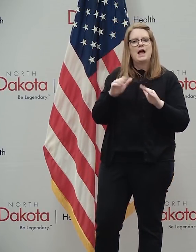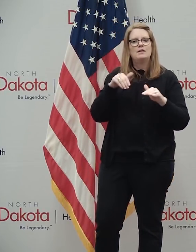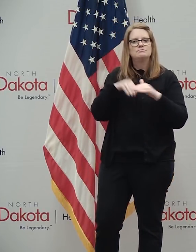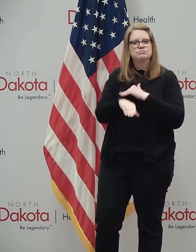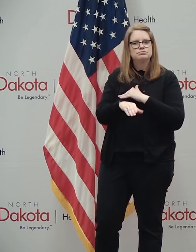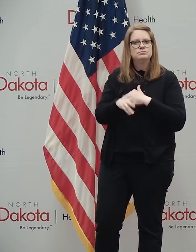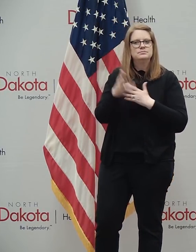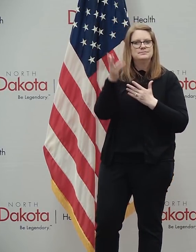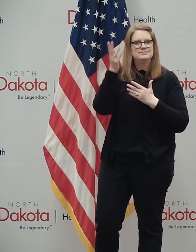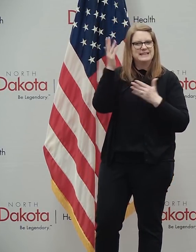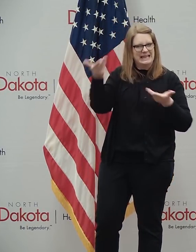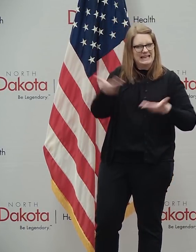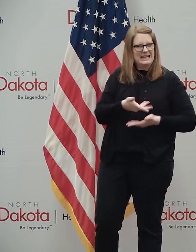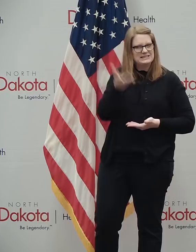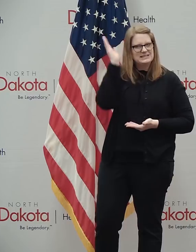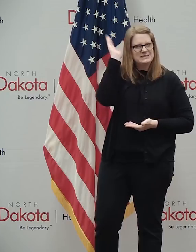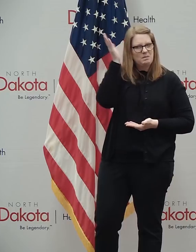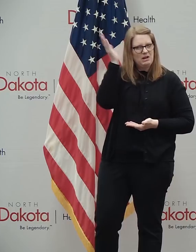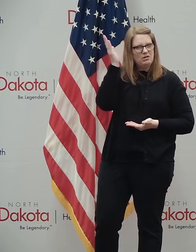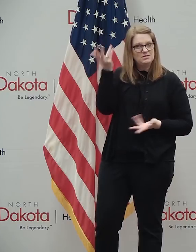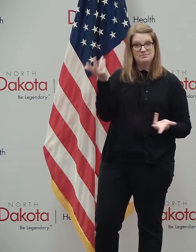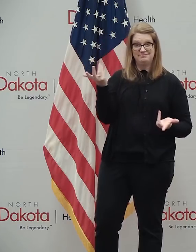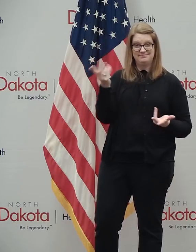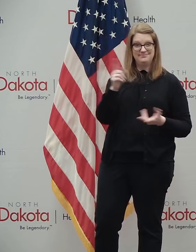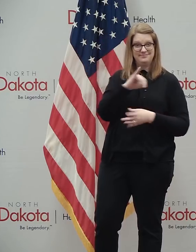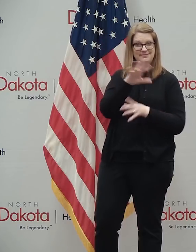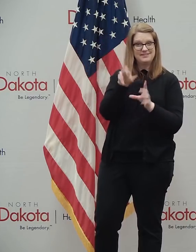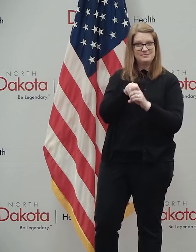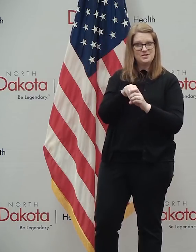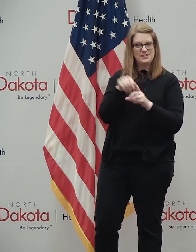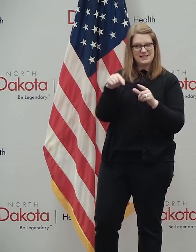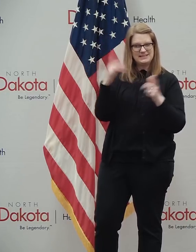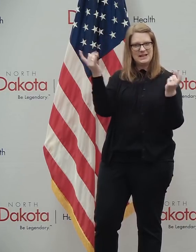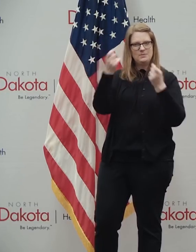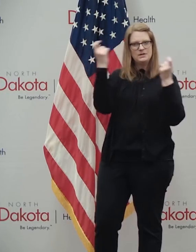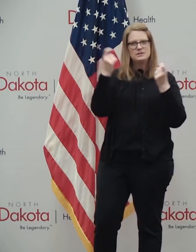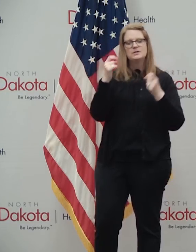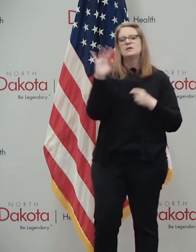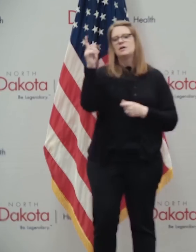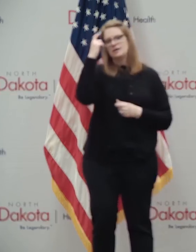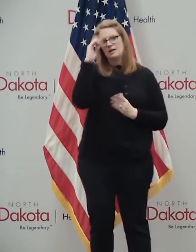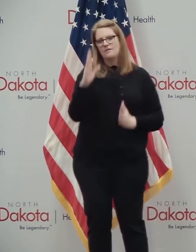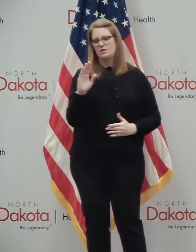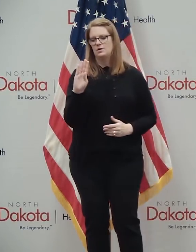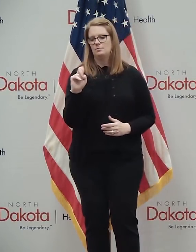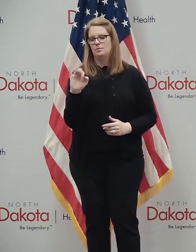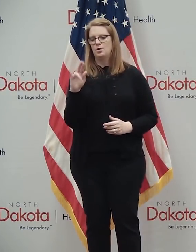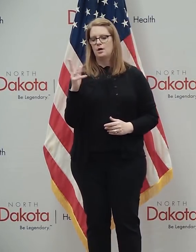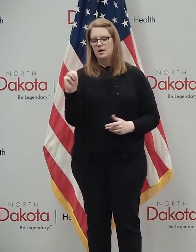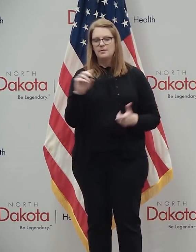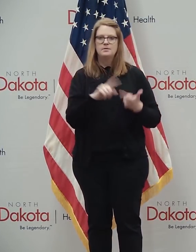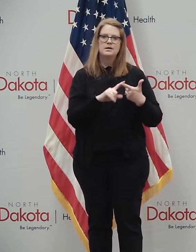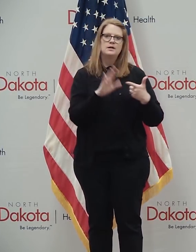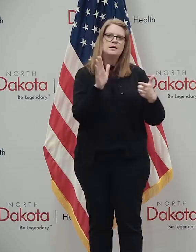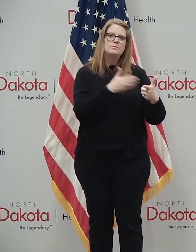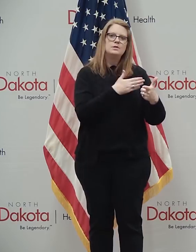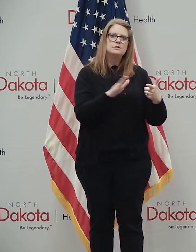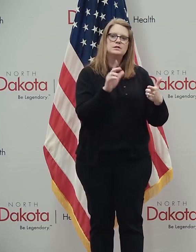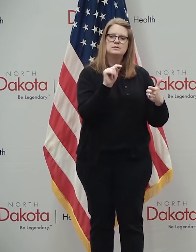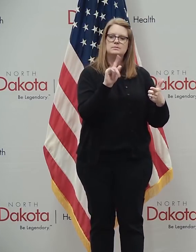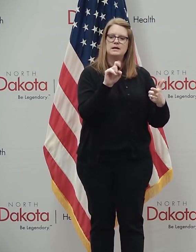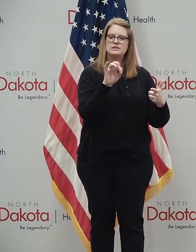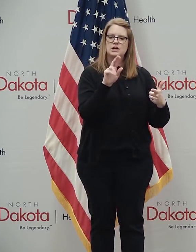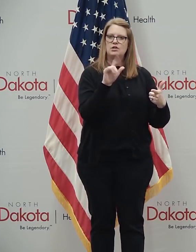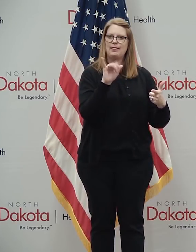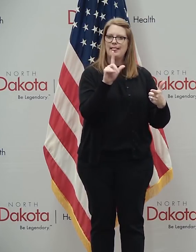the state to be part of this graduation celebration, including remarks from Governor Burgum, a musical selection by Tiger